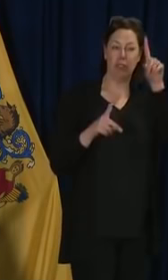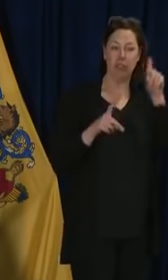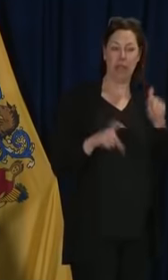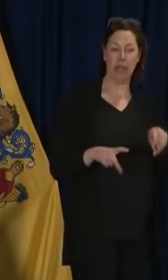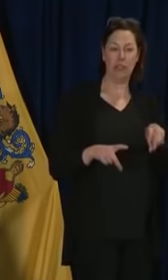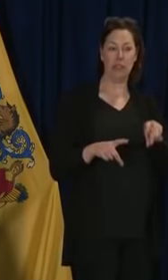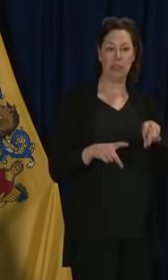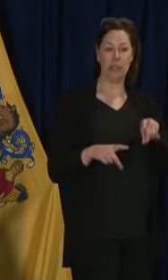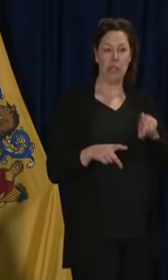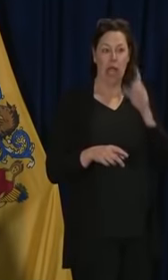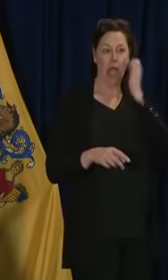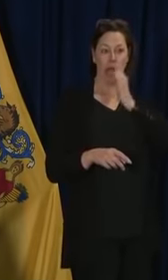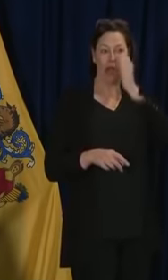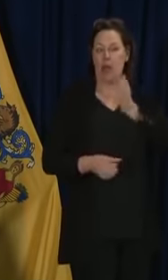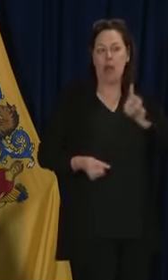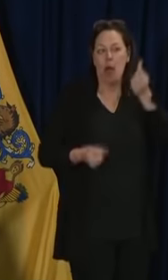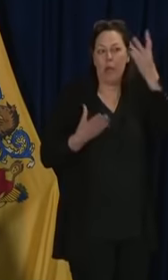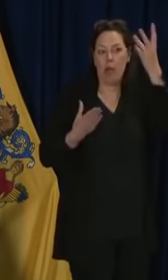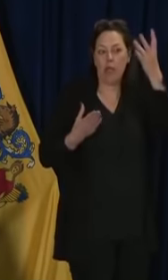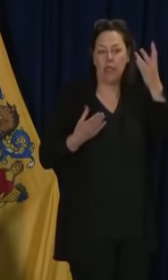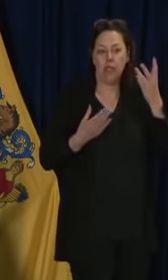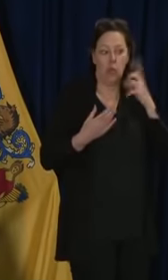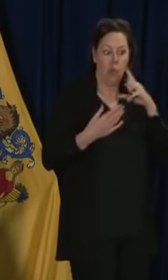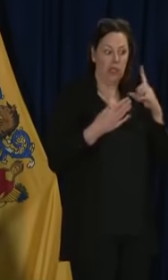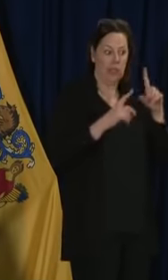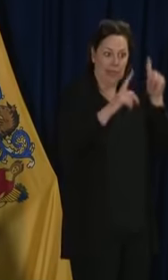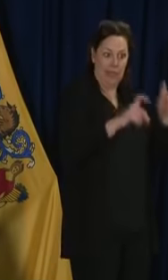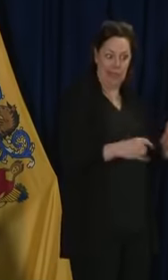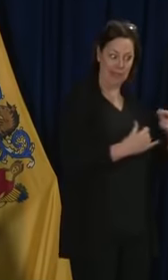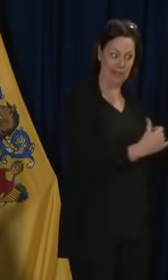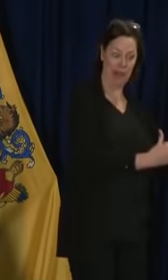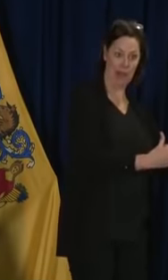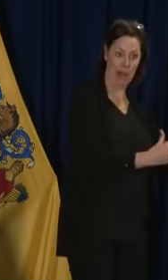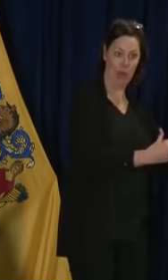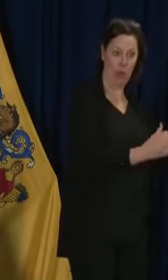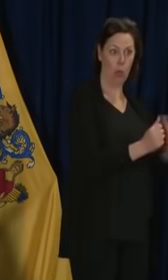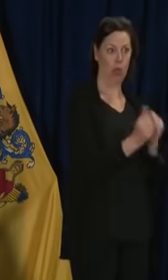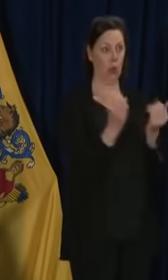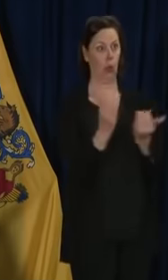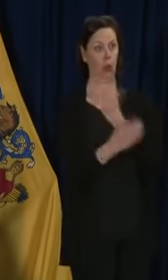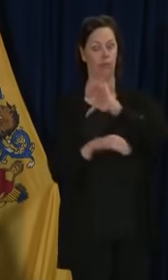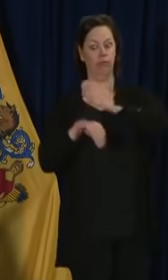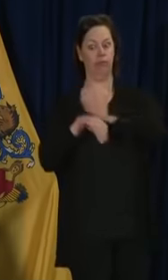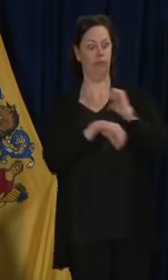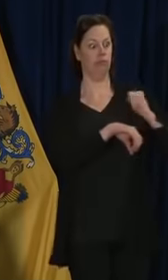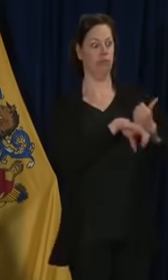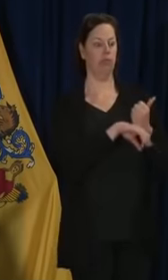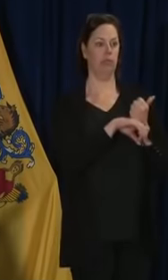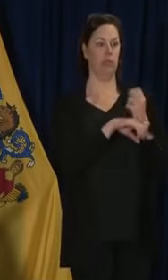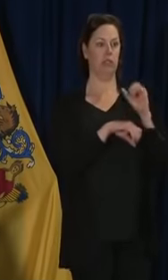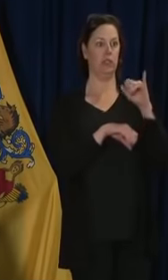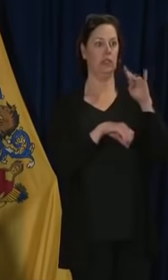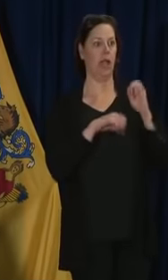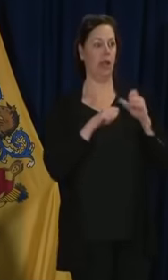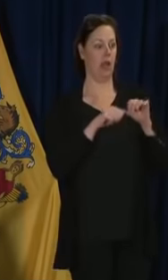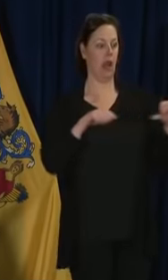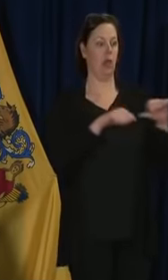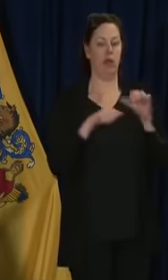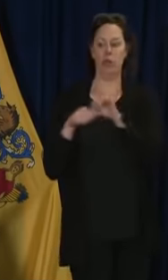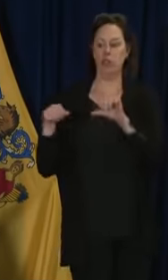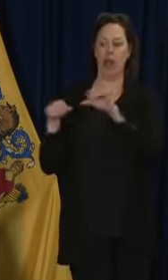a day are we going from currently to with these new testing sites? How